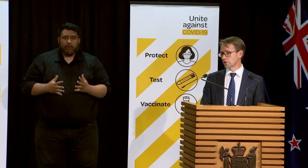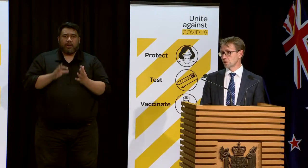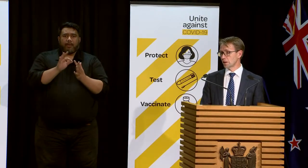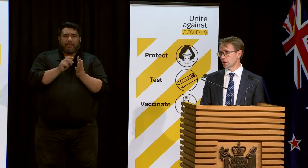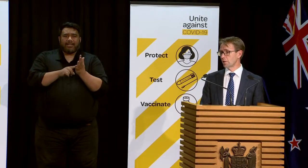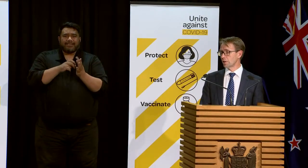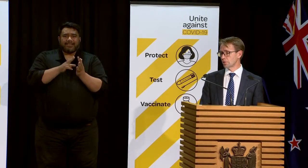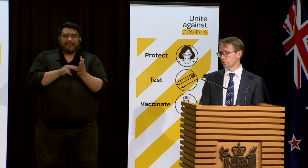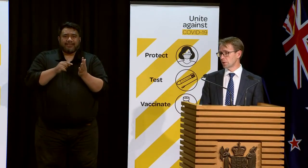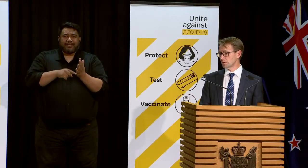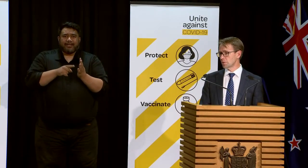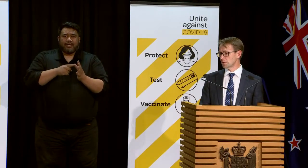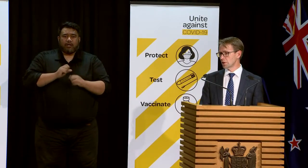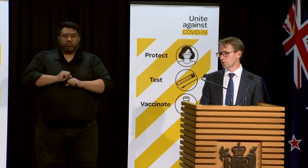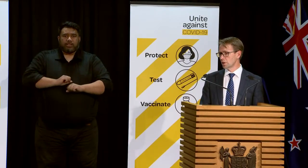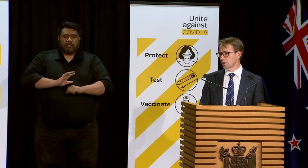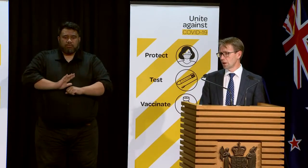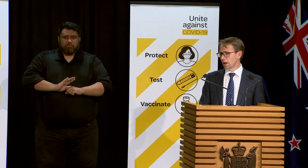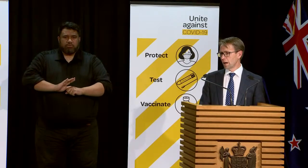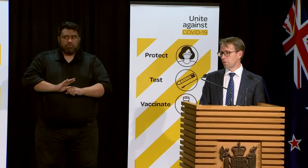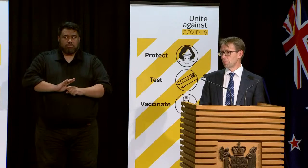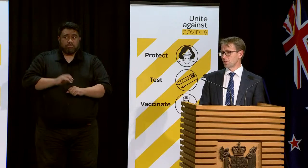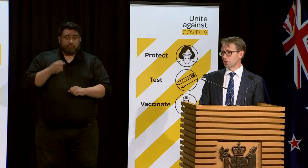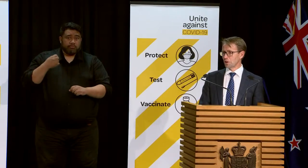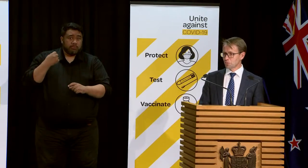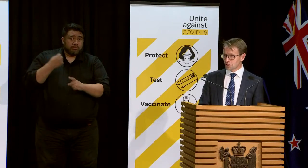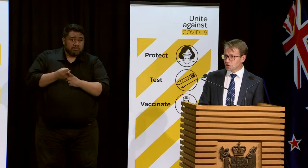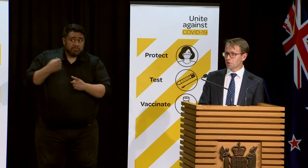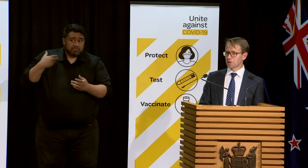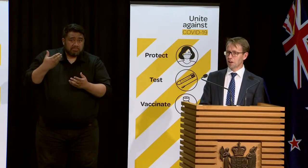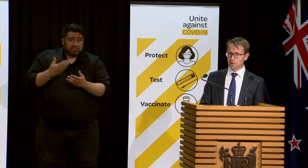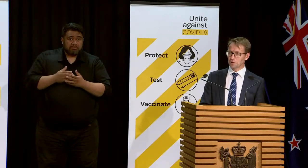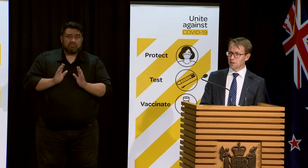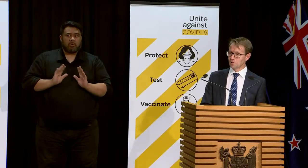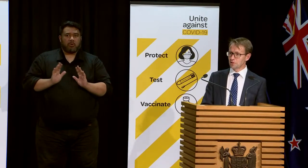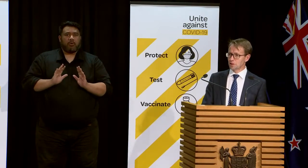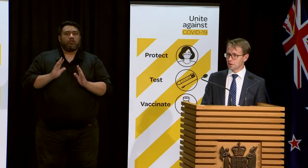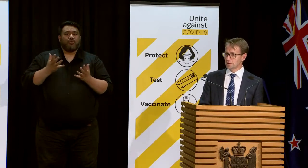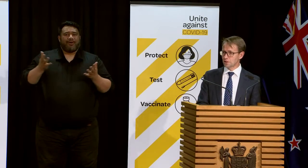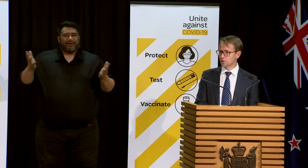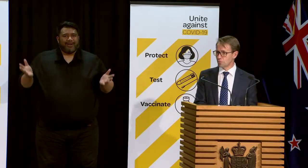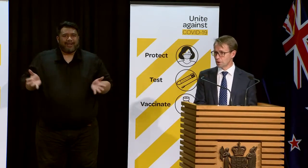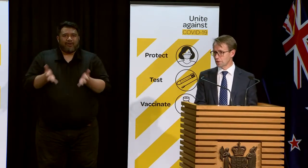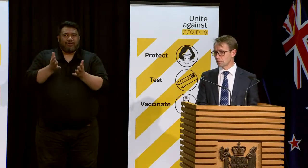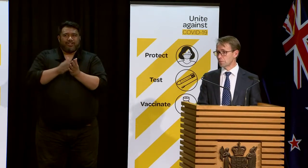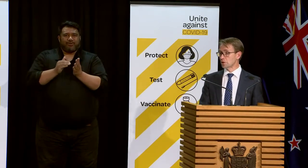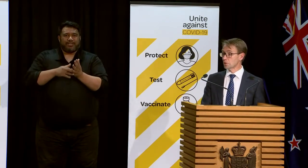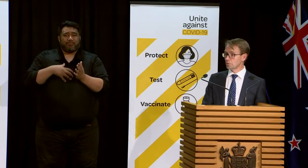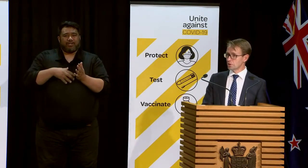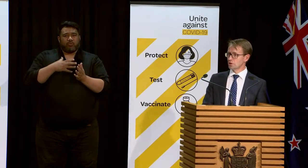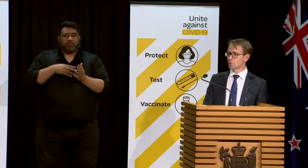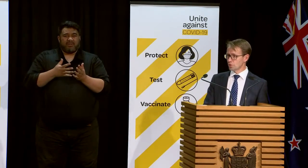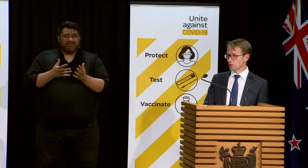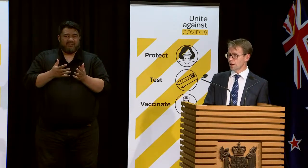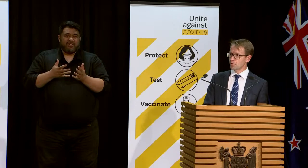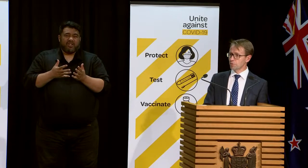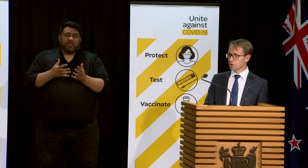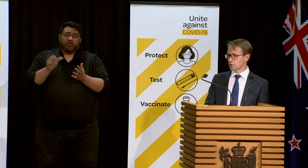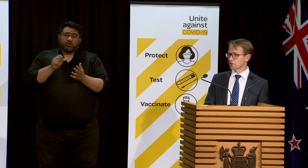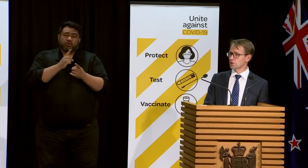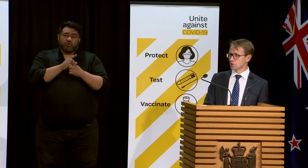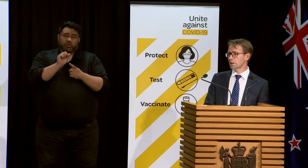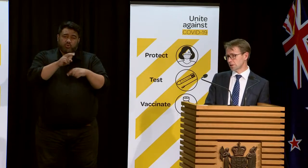then obviously they carry that through post-birth. So my strong encouragement here in New Zealand is for pregnant women to talk to their